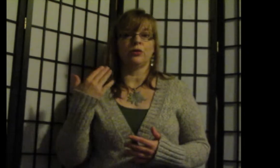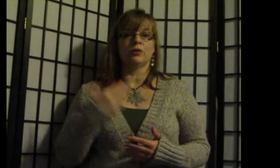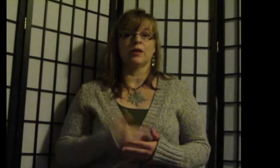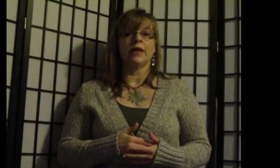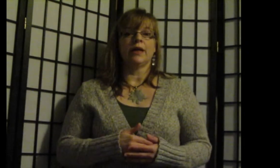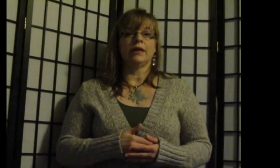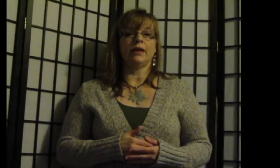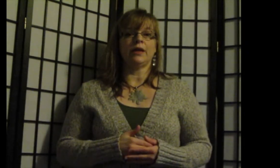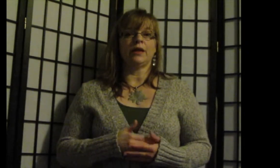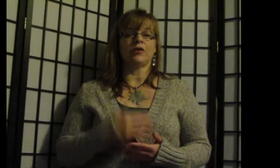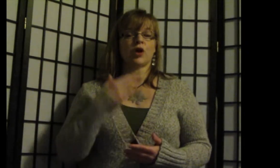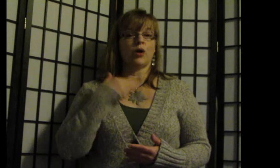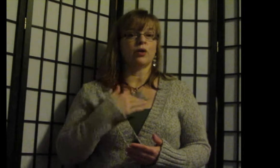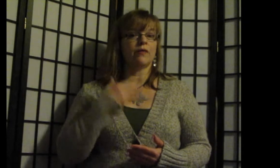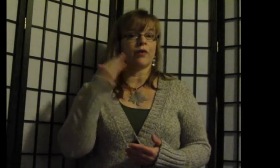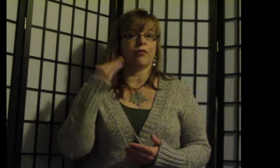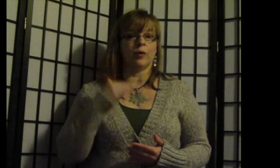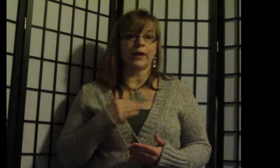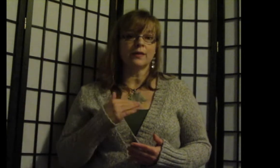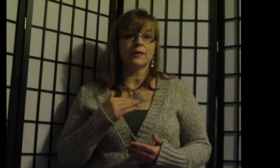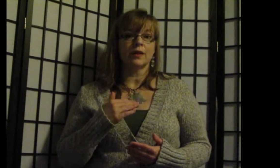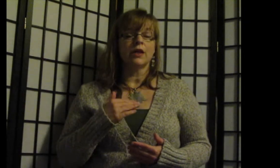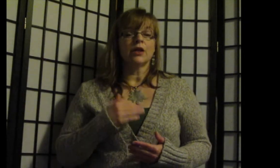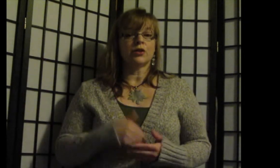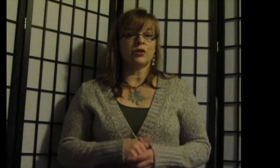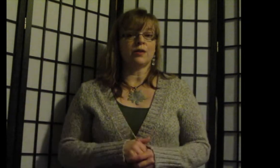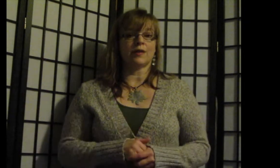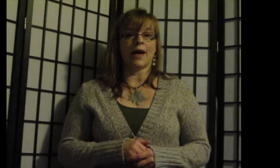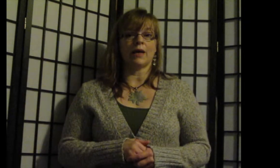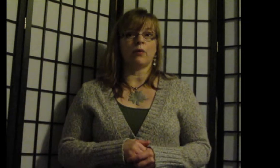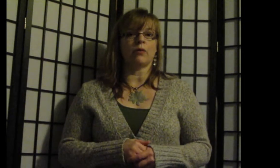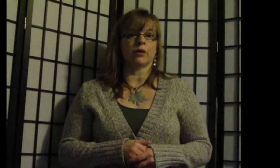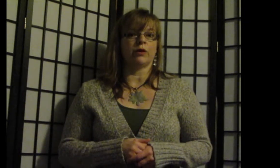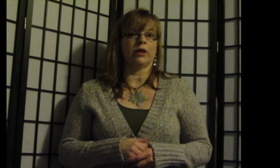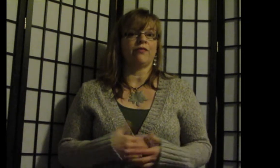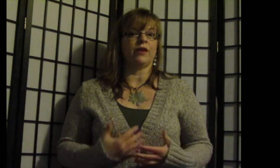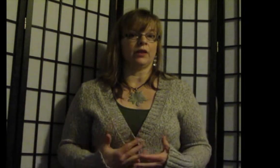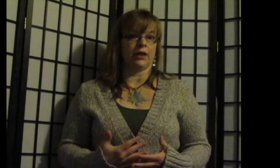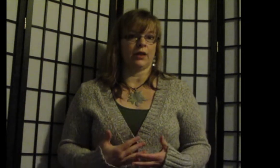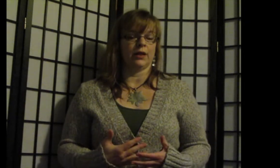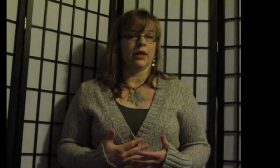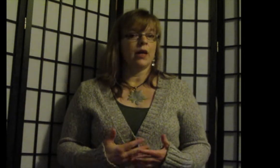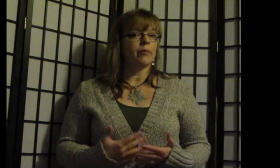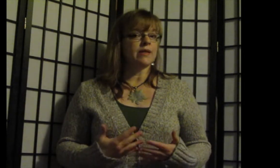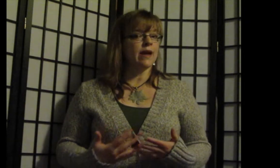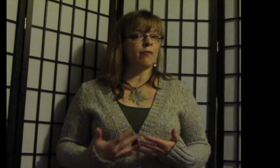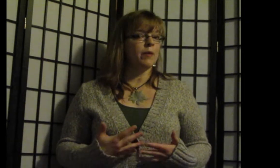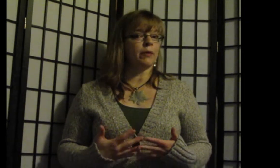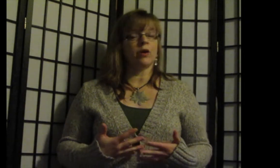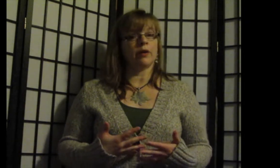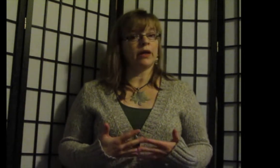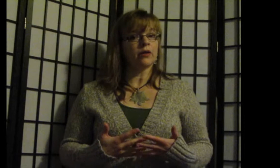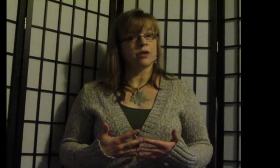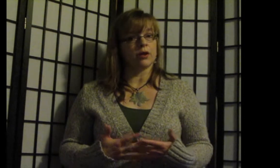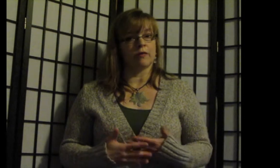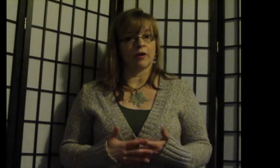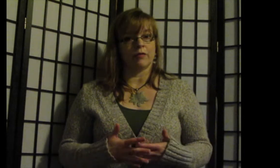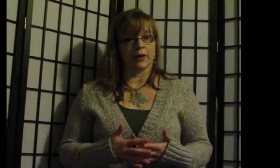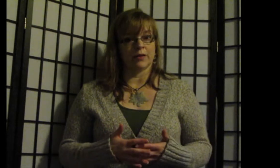use the tone of our voice to decide what we're really feeling. But deaf people don't hear the tone of our voice,